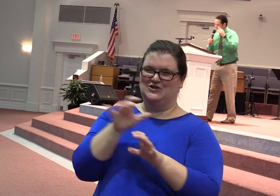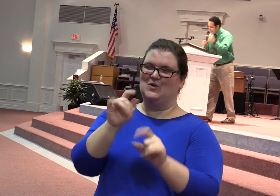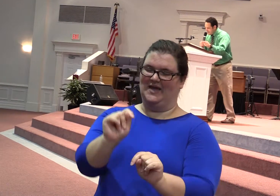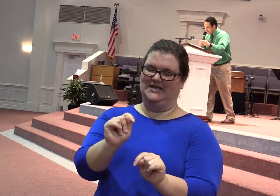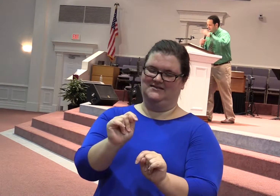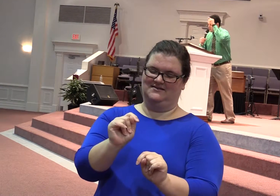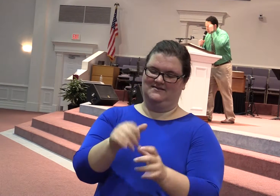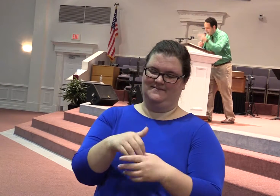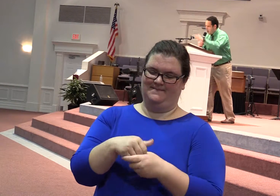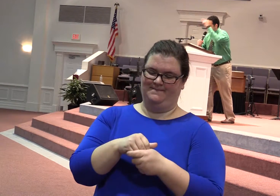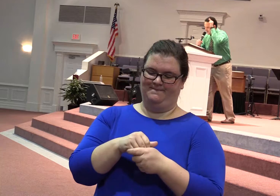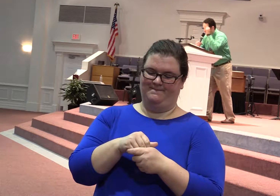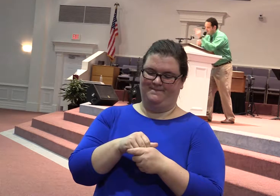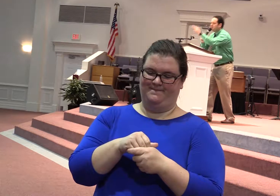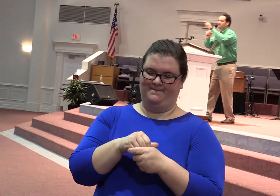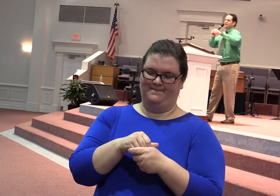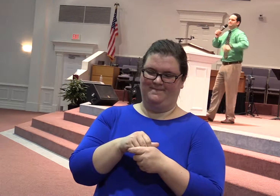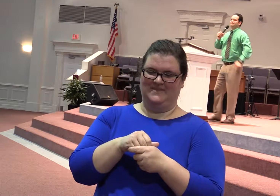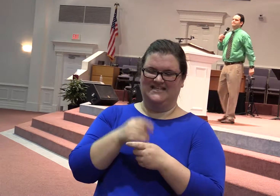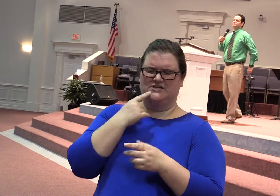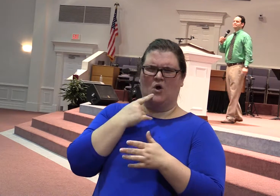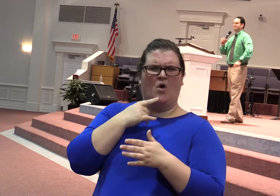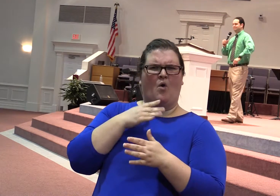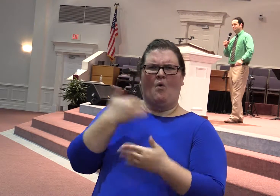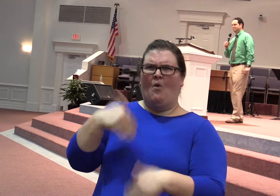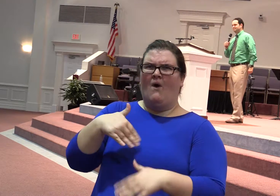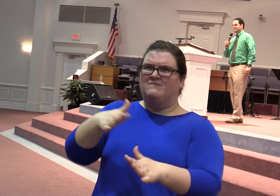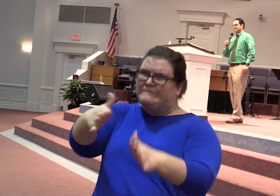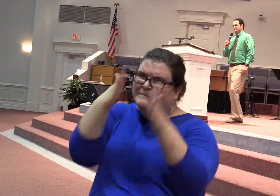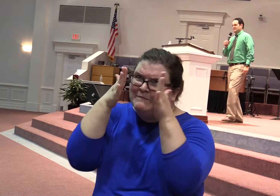To place close attention. All right.